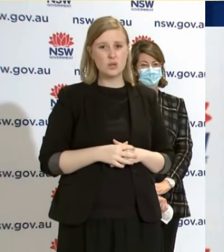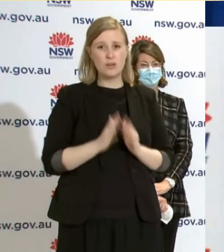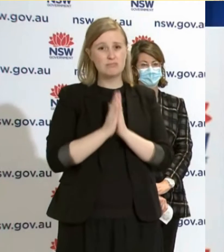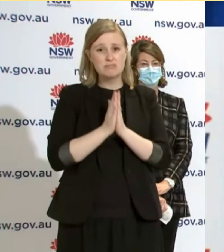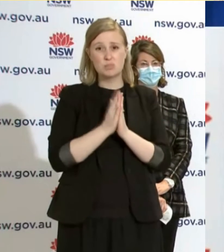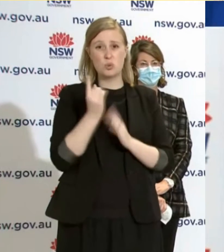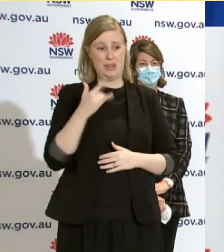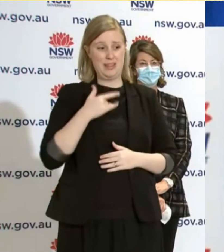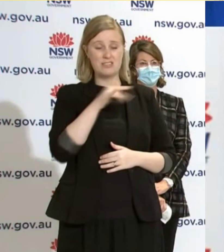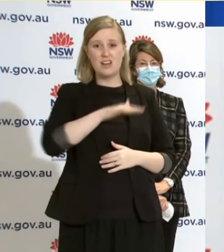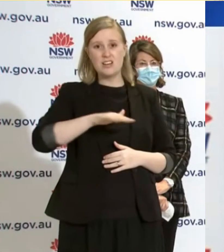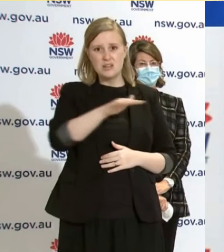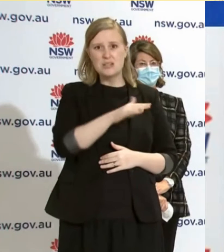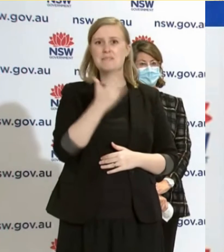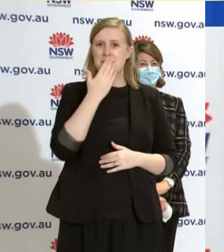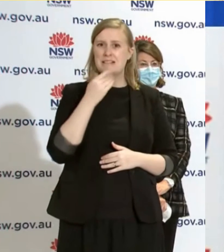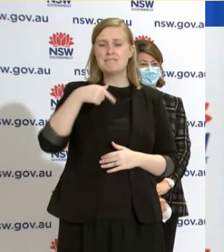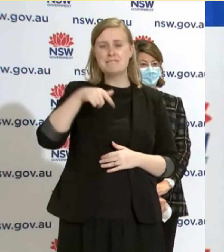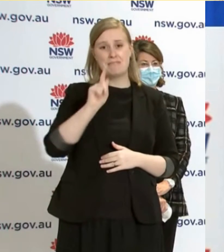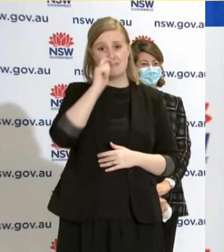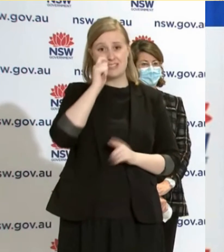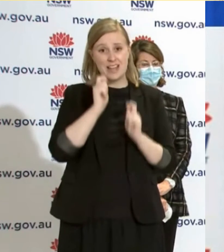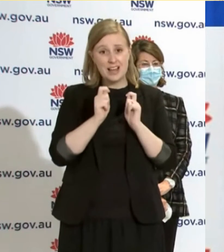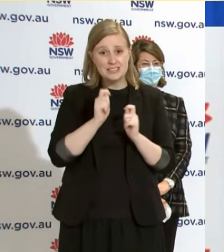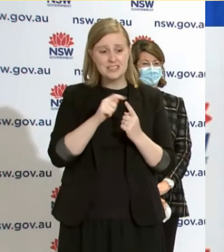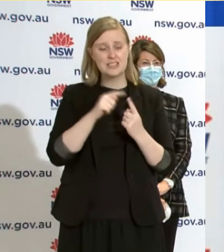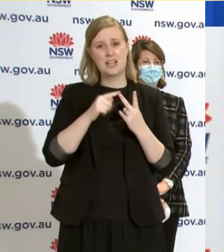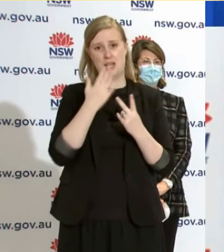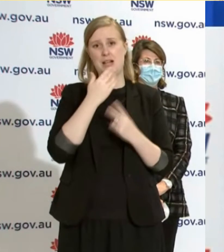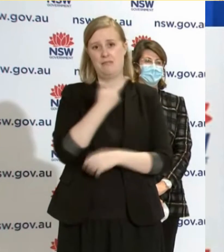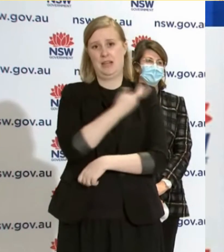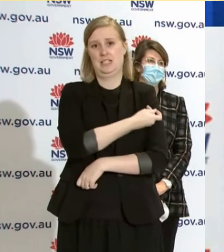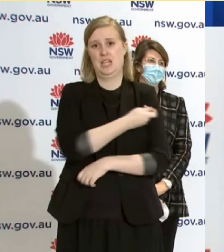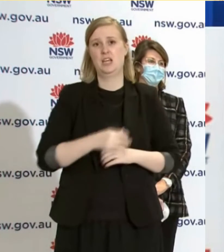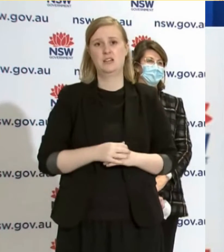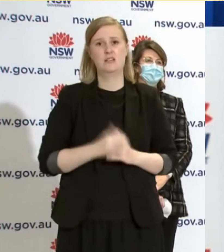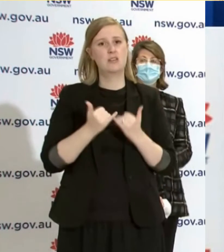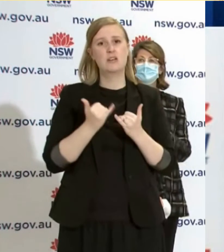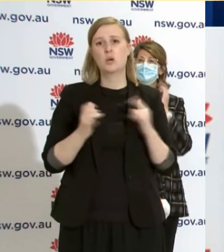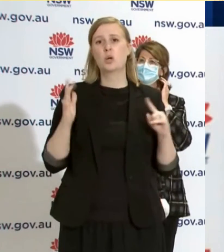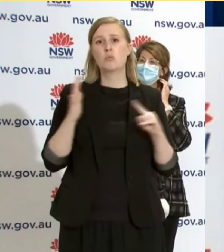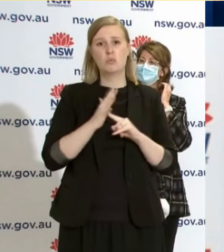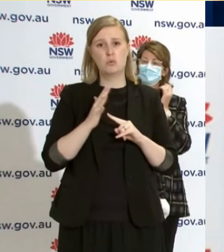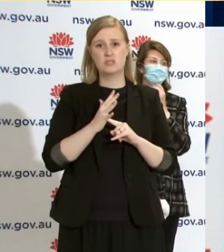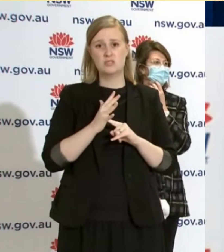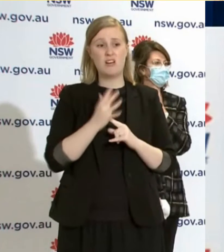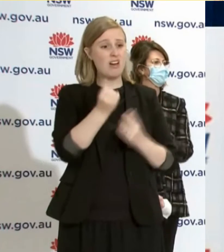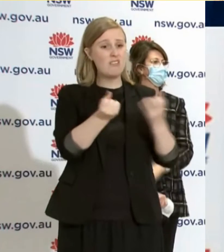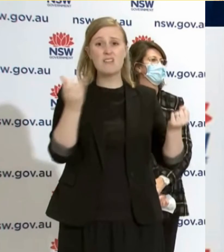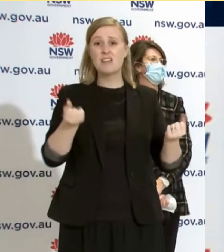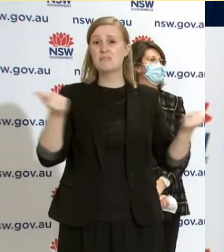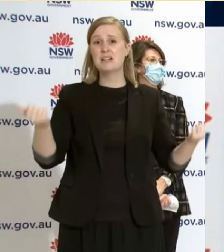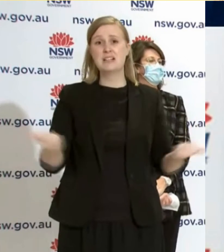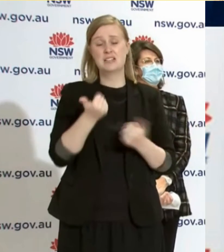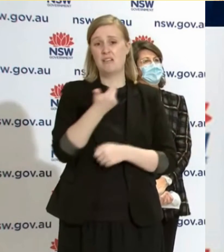respond. So everyone has to do their parts. Vaccine is accessible in those communities, and I do encourage you to go and get vaccinated